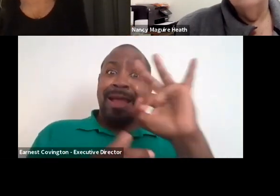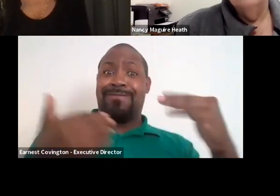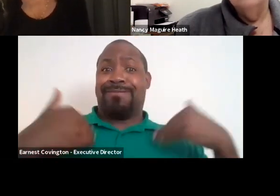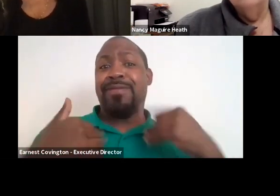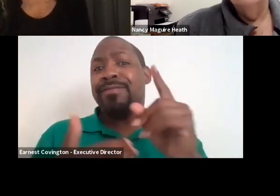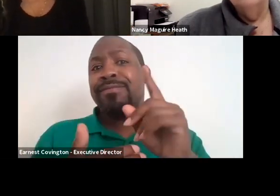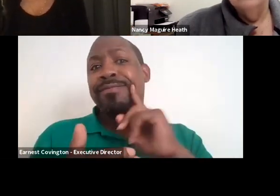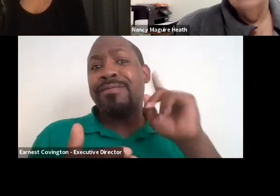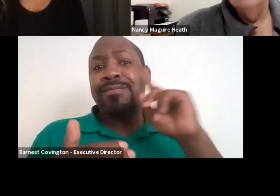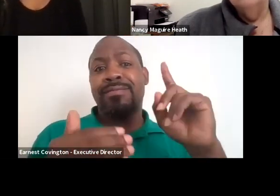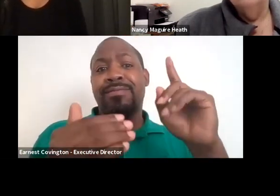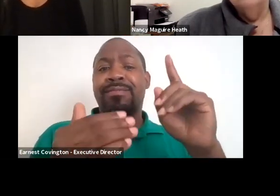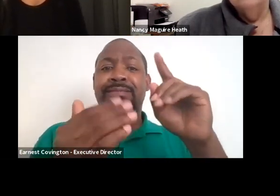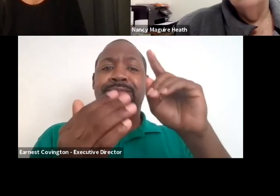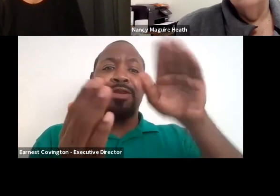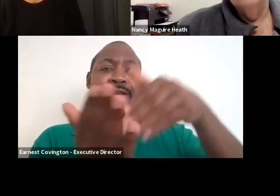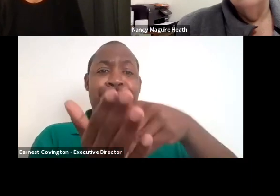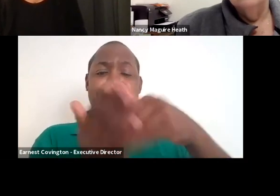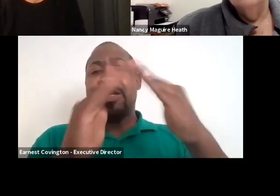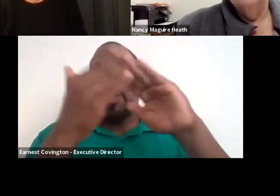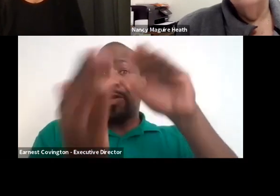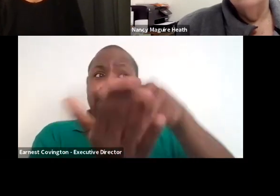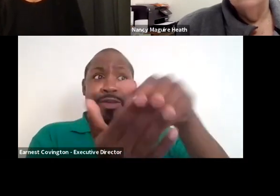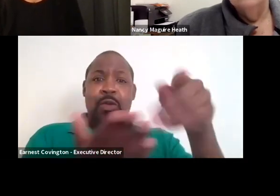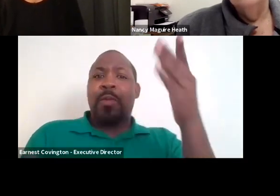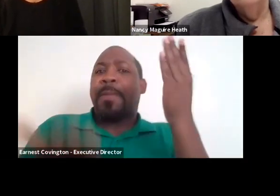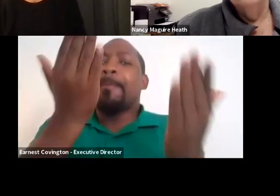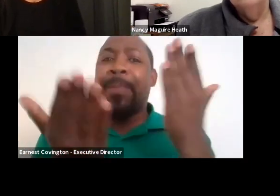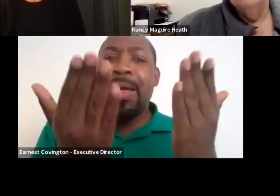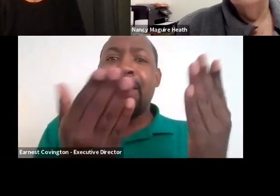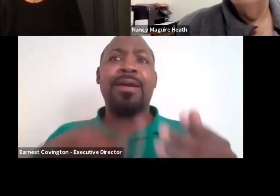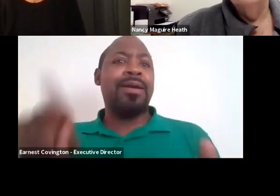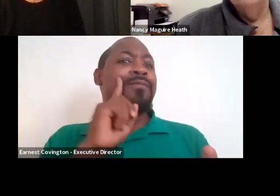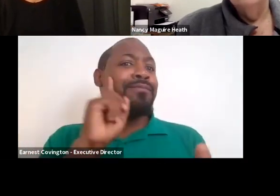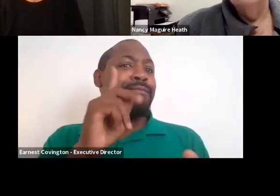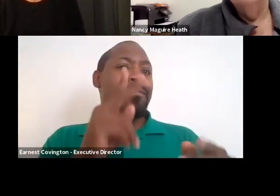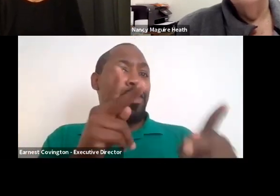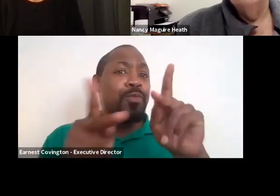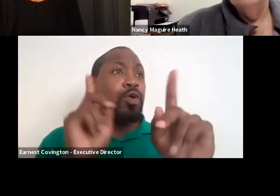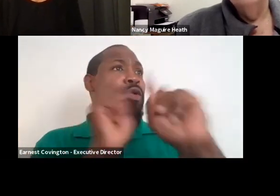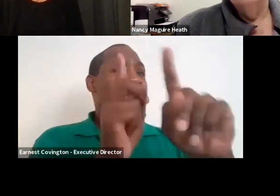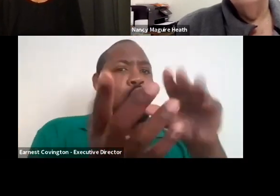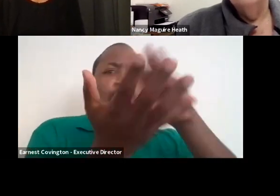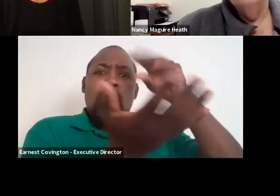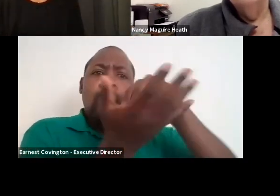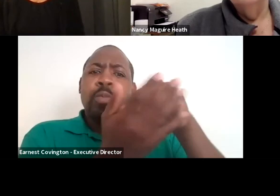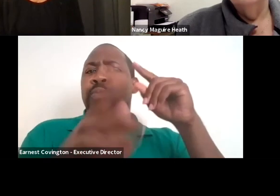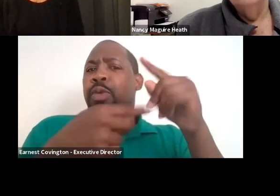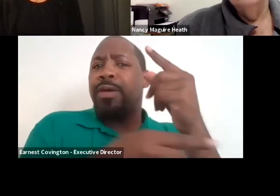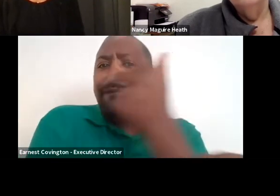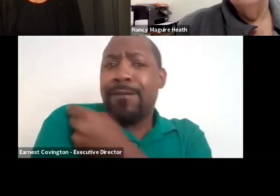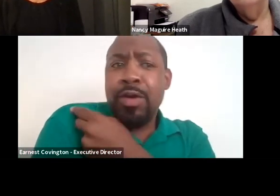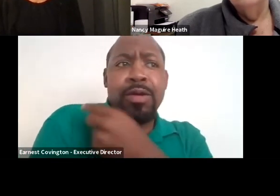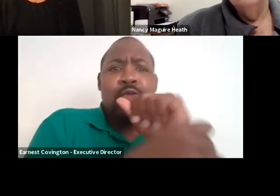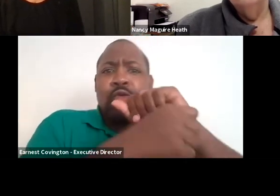not getting the information that's out there. And if we had a deaf center, community center, I'm hoping that possibly deaf people